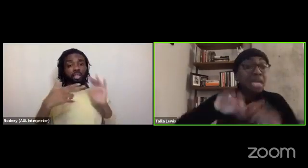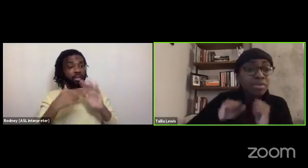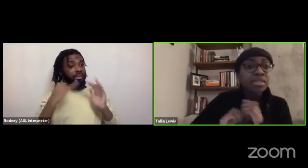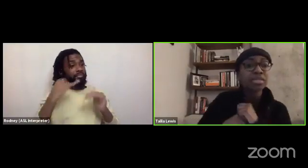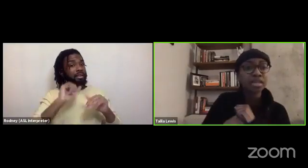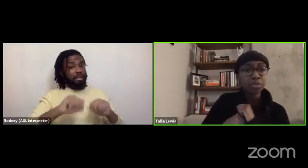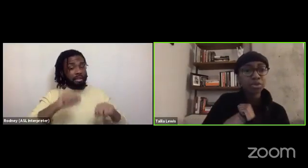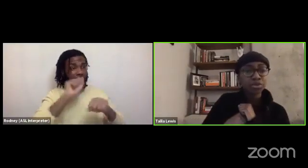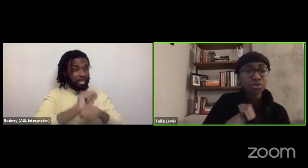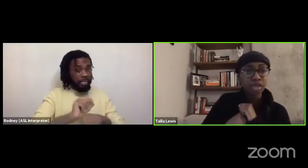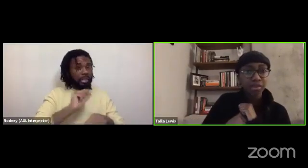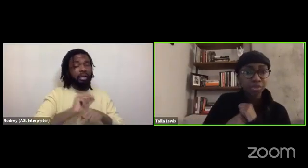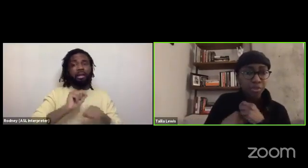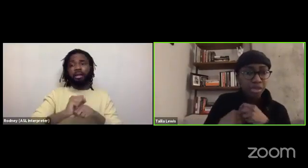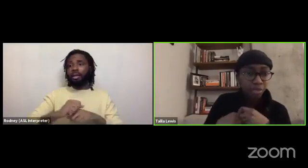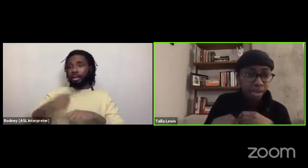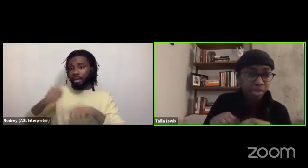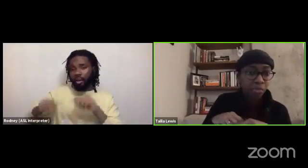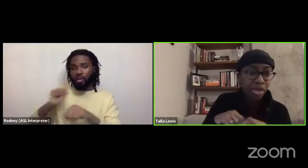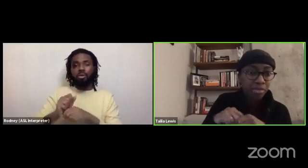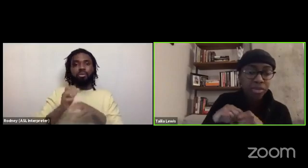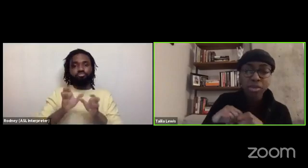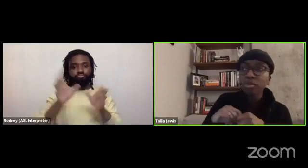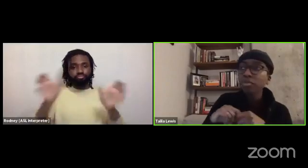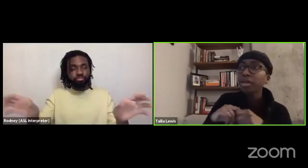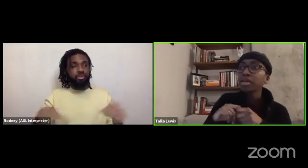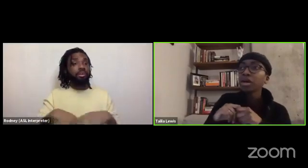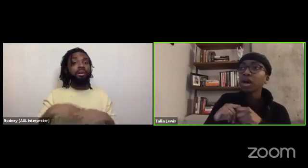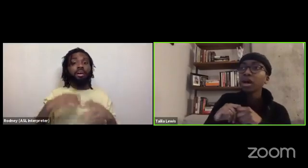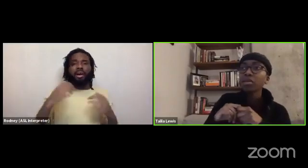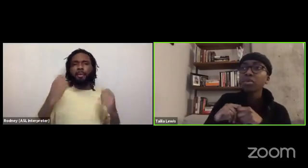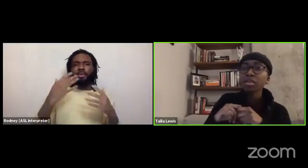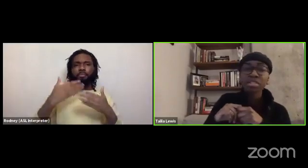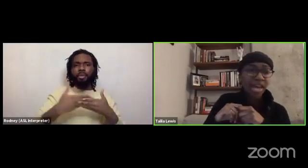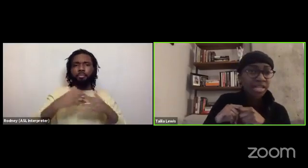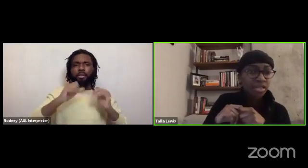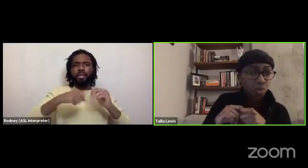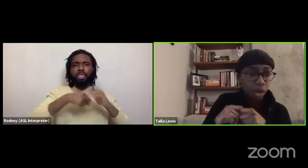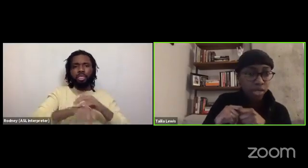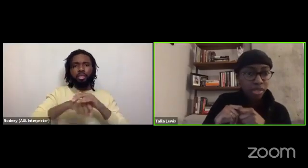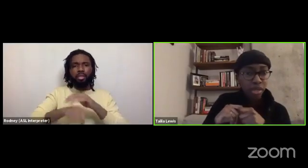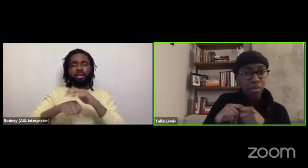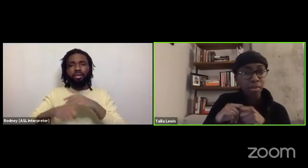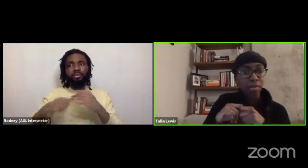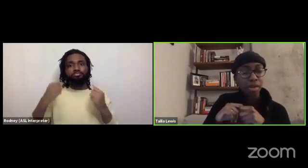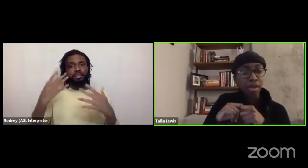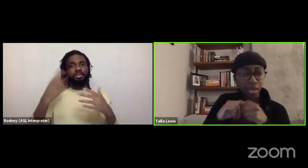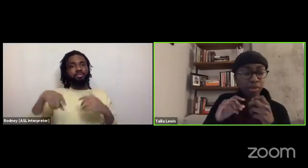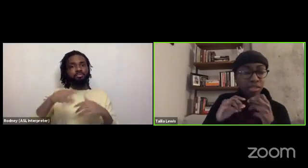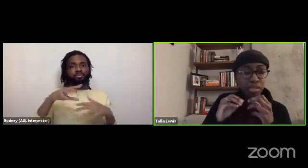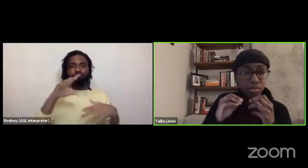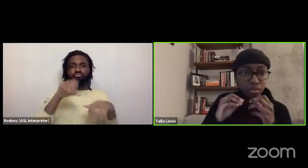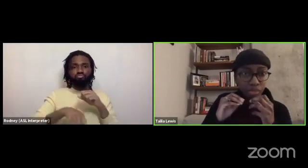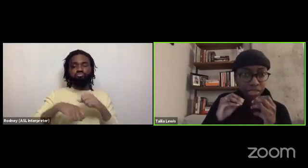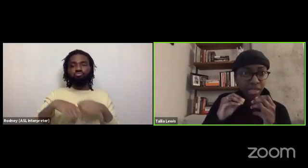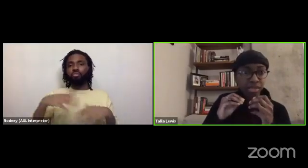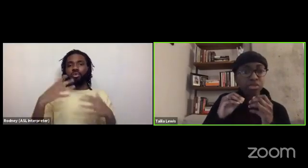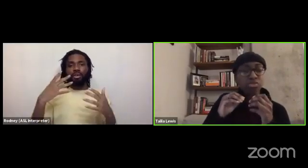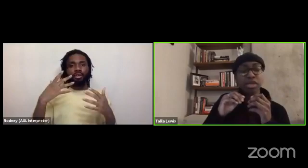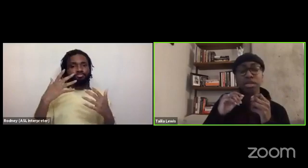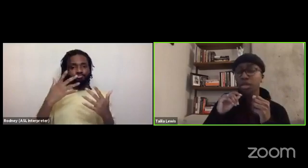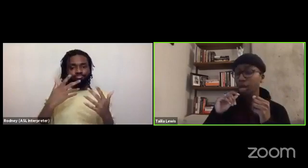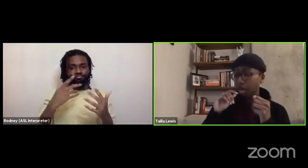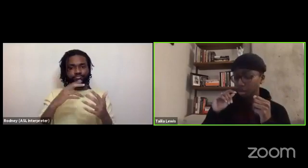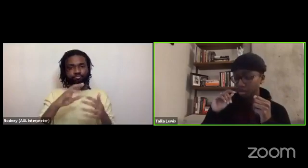many babies they could produce after being bred and raped, right? That is what ableism